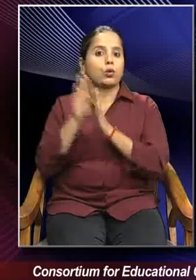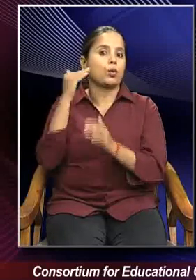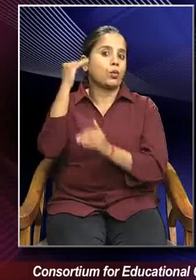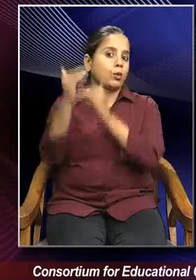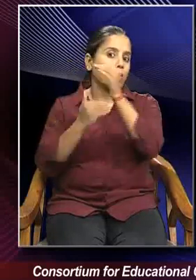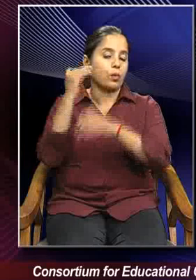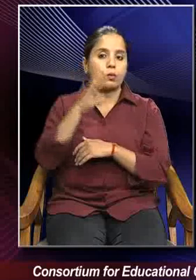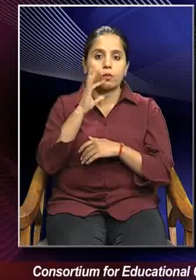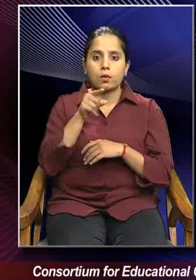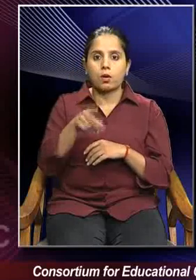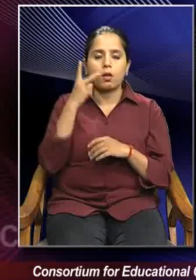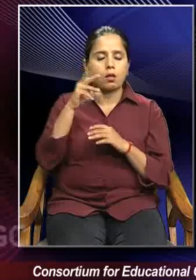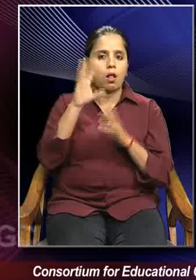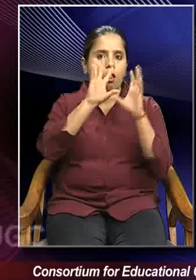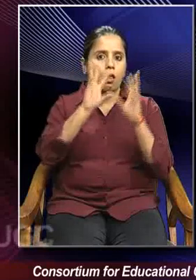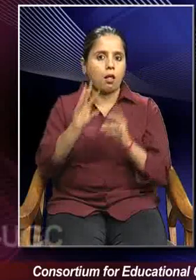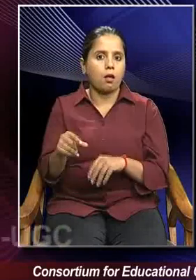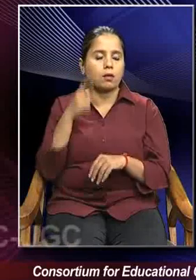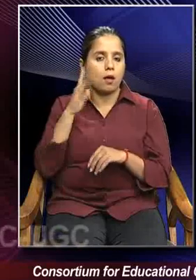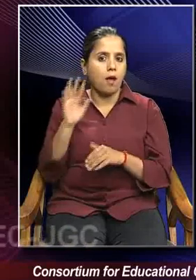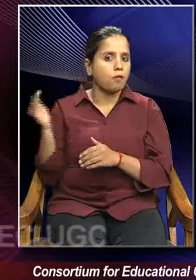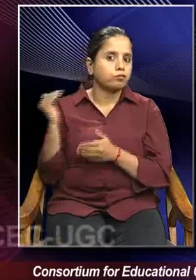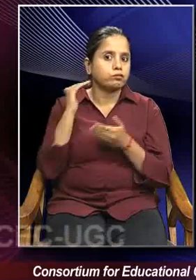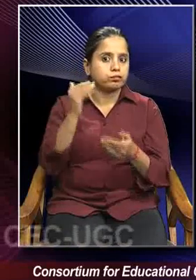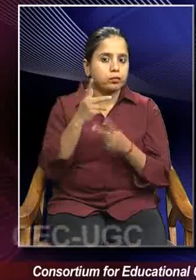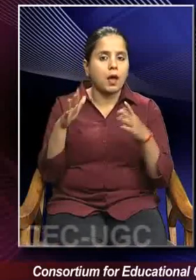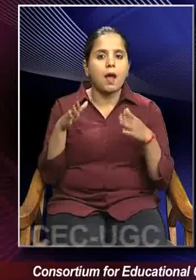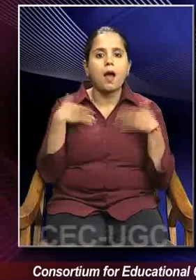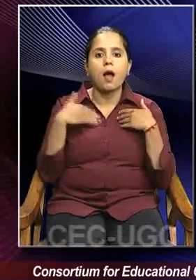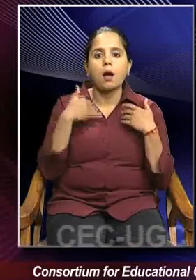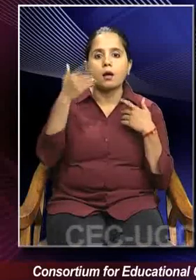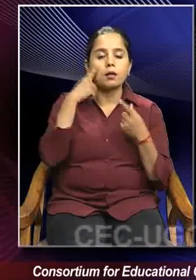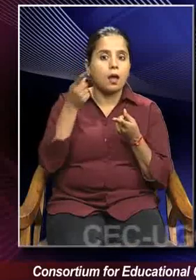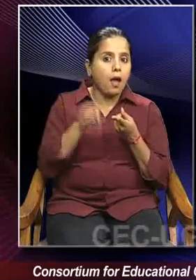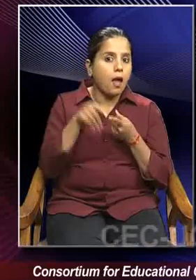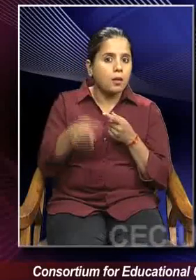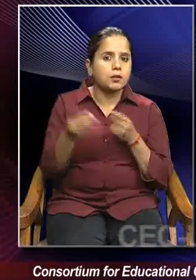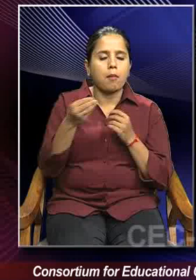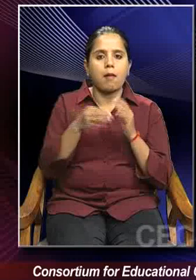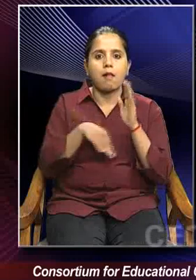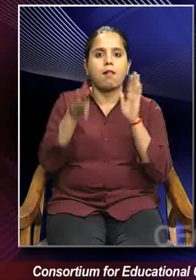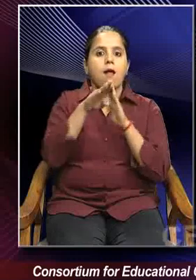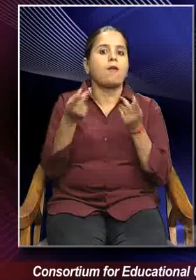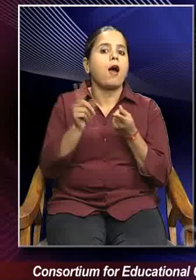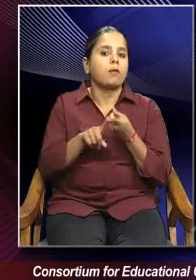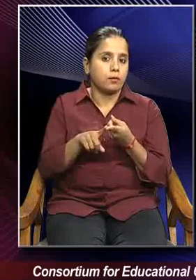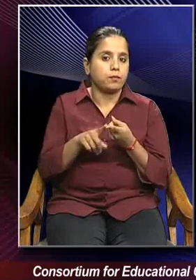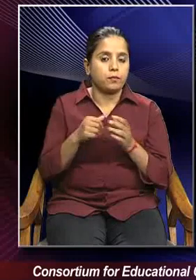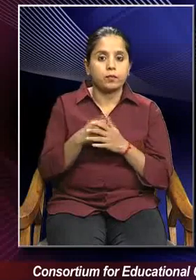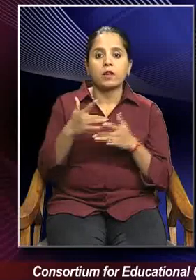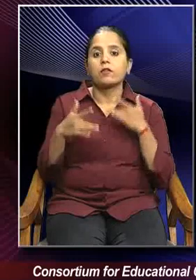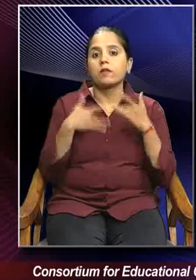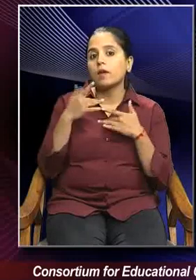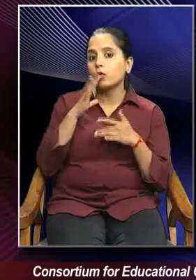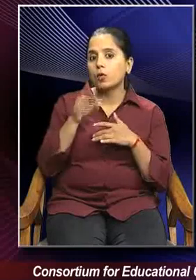have declining rewards after happiness reaches a certain level. The feeling